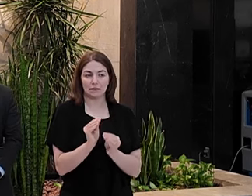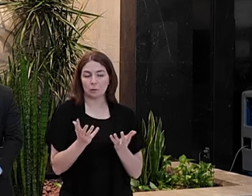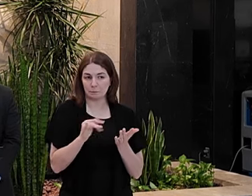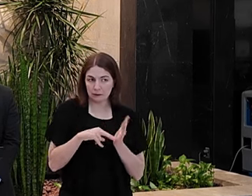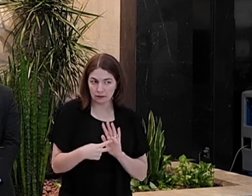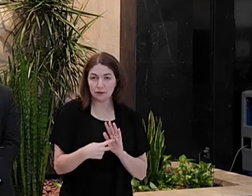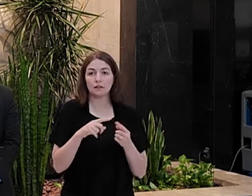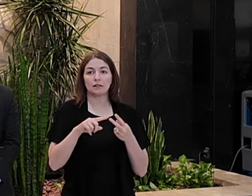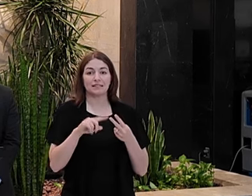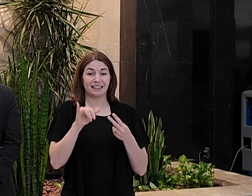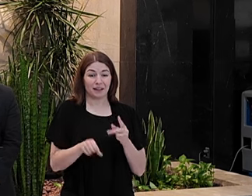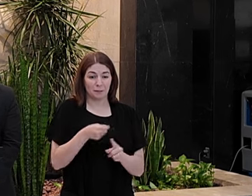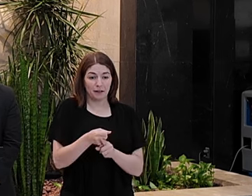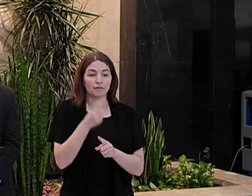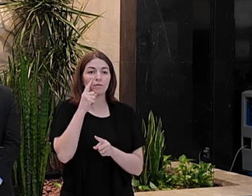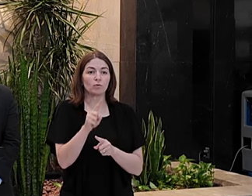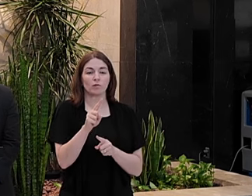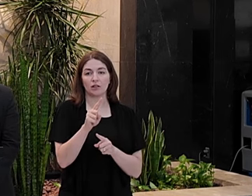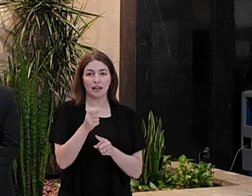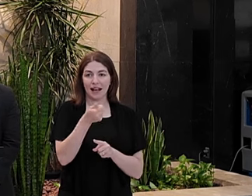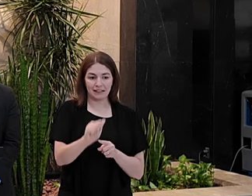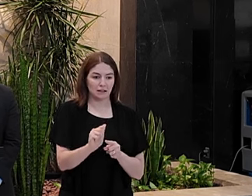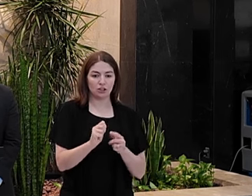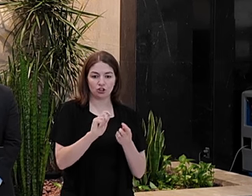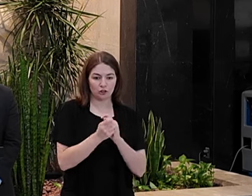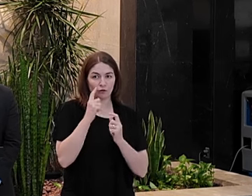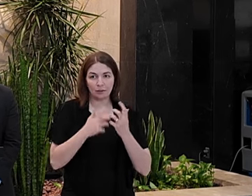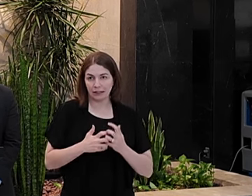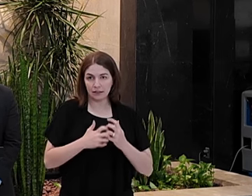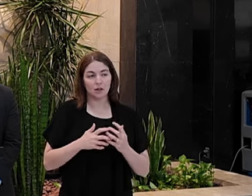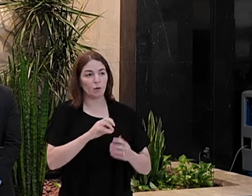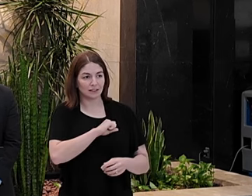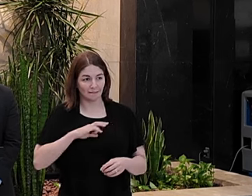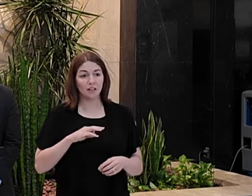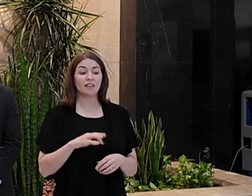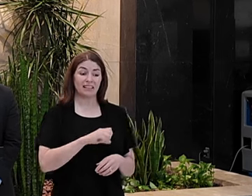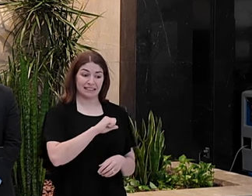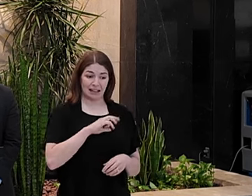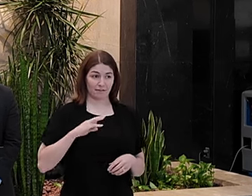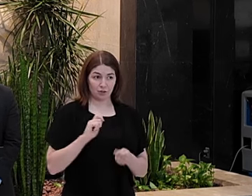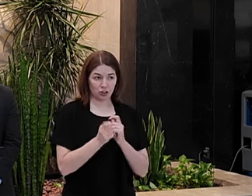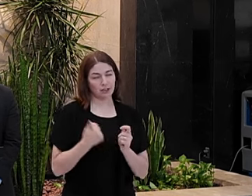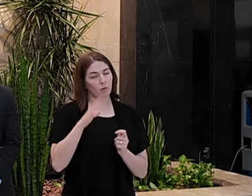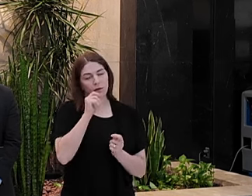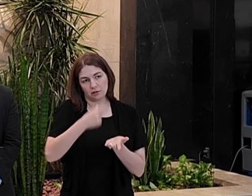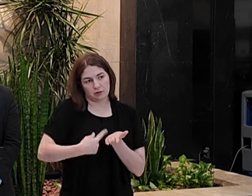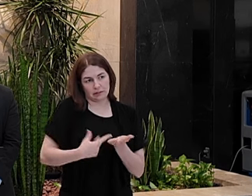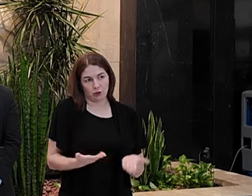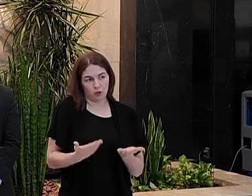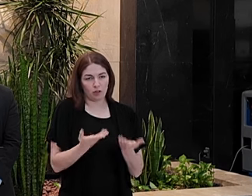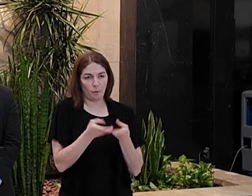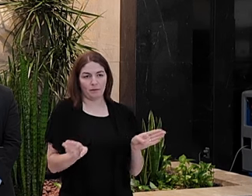impact on changes to the plant or any personnel changes? First and foremost, I'm not going to talk about personnel matters in an open forum. But for